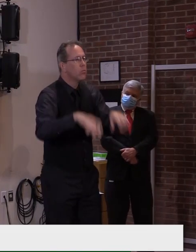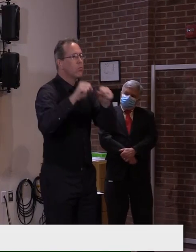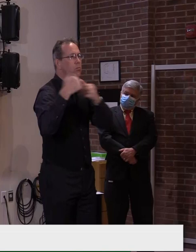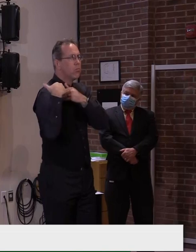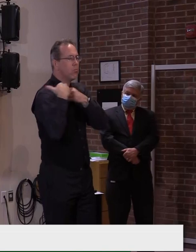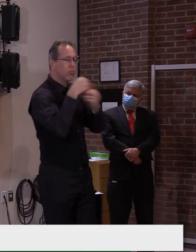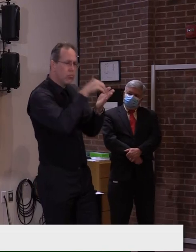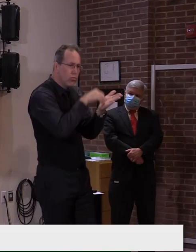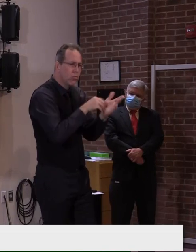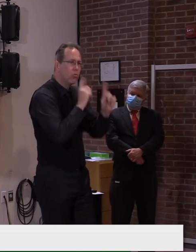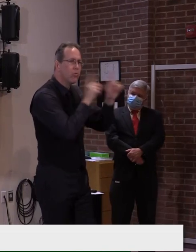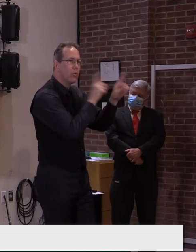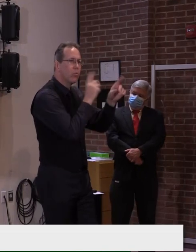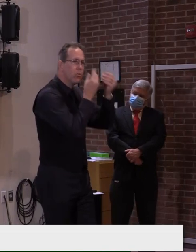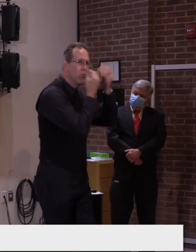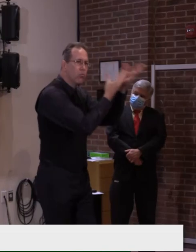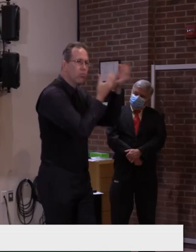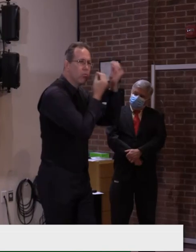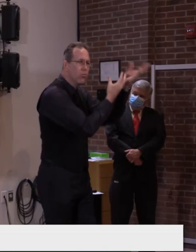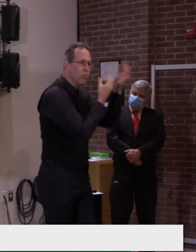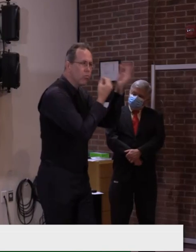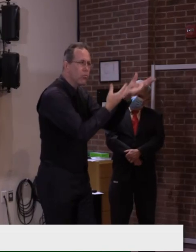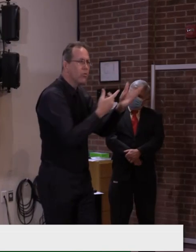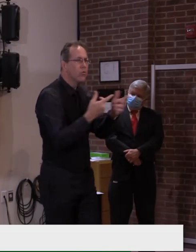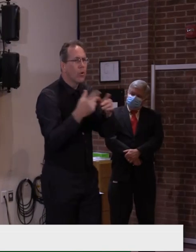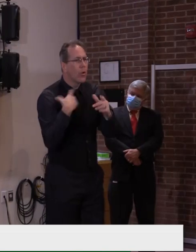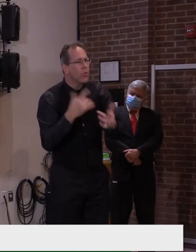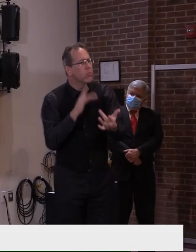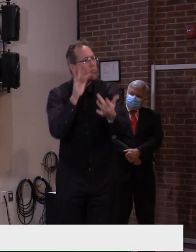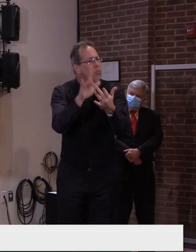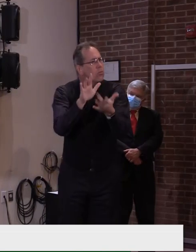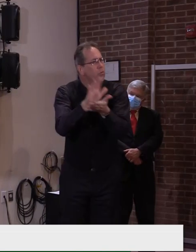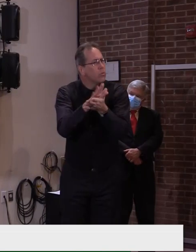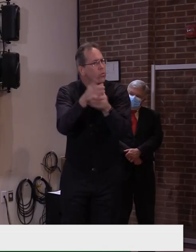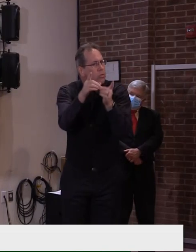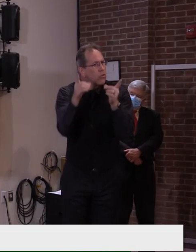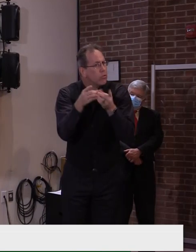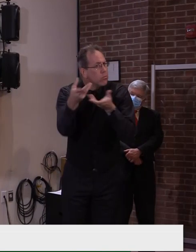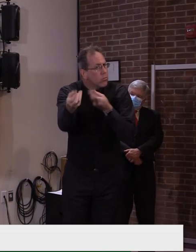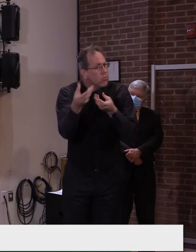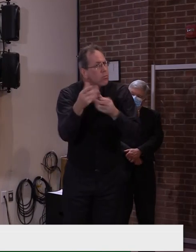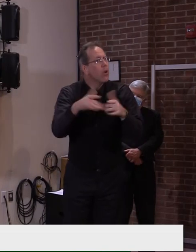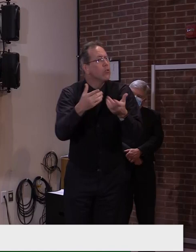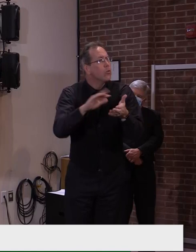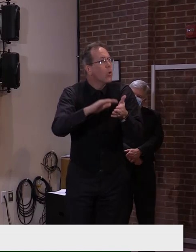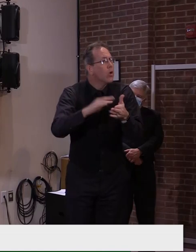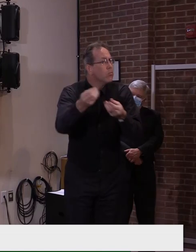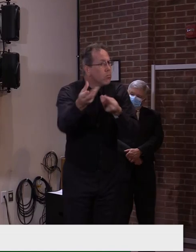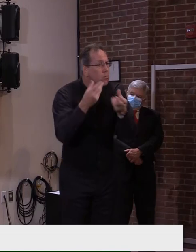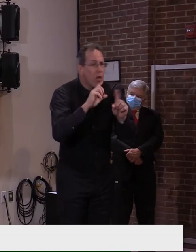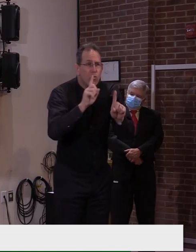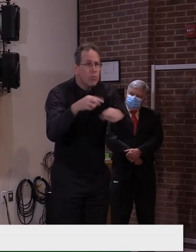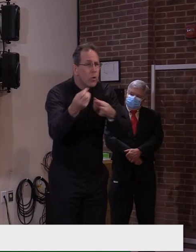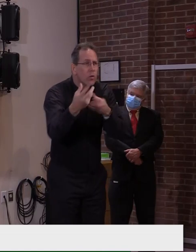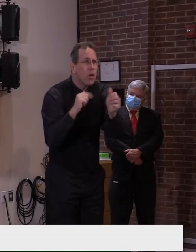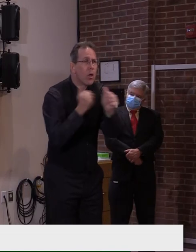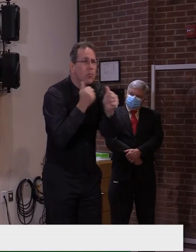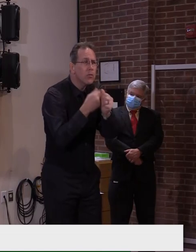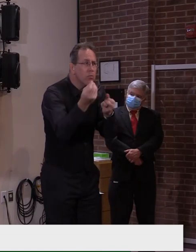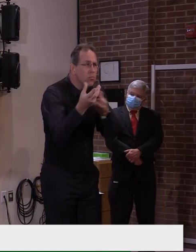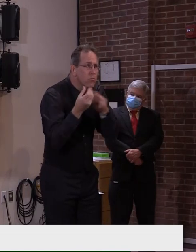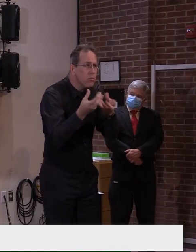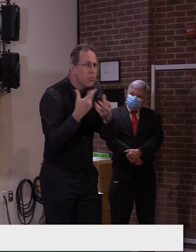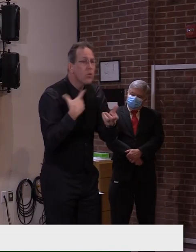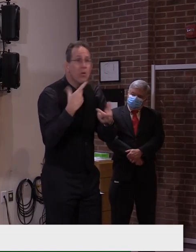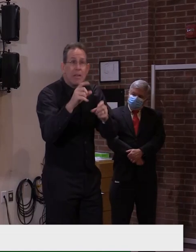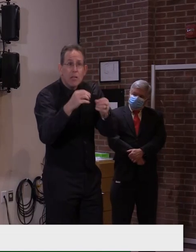that schools would provide an easy means of distribution of the tests to both students and families. But that's ultimately the goal, is to put more of the testing